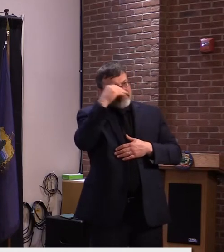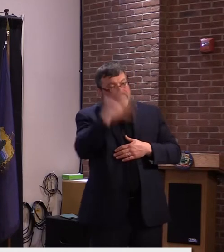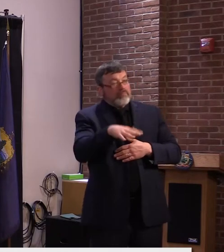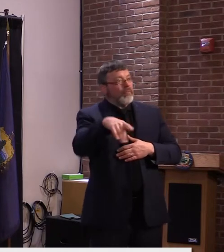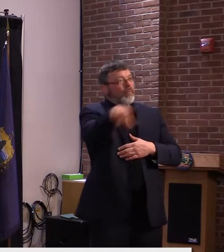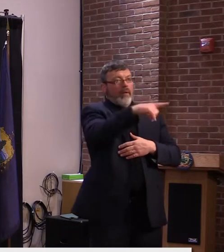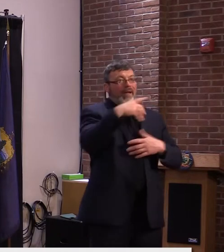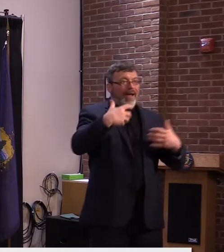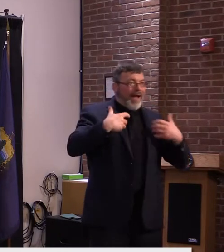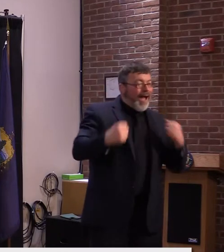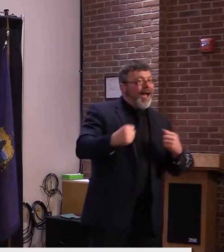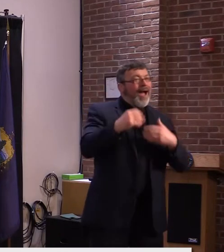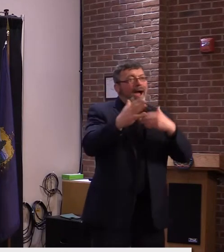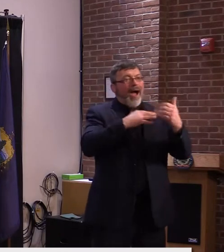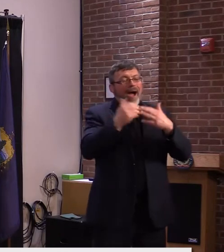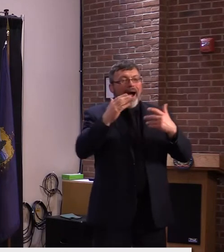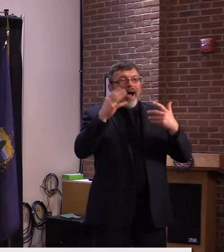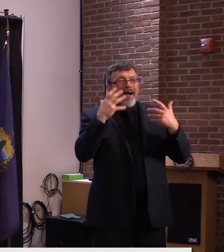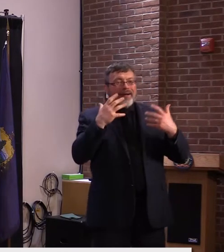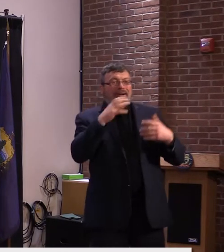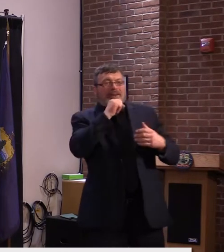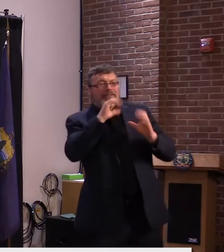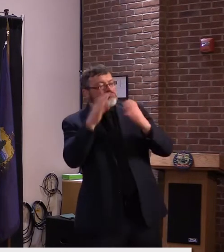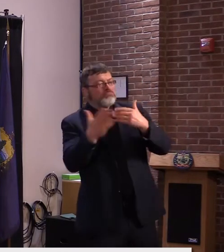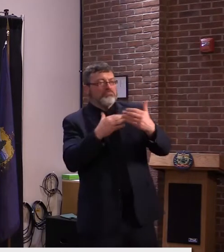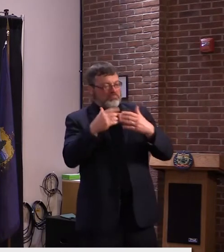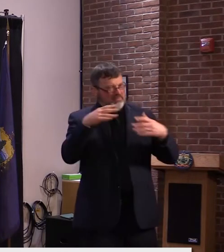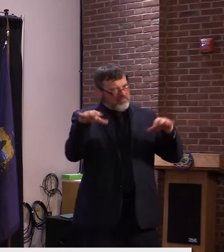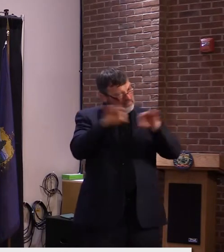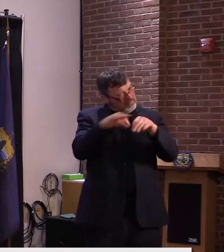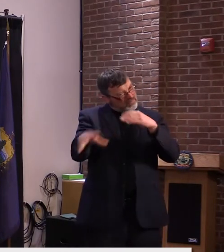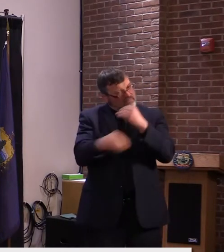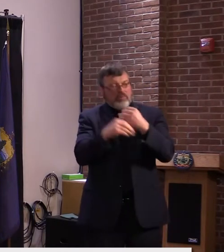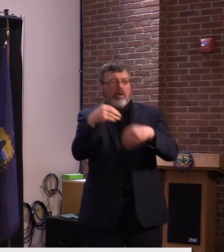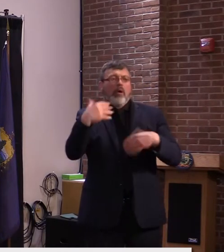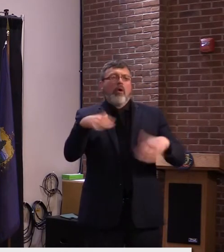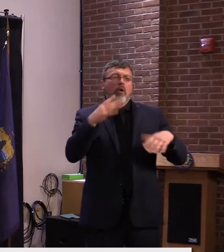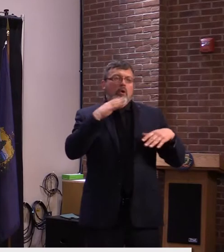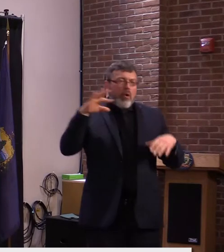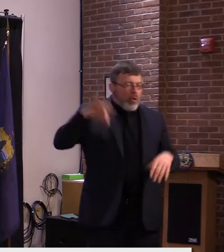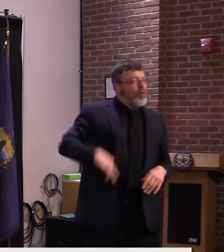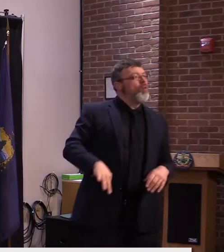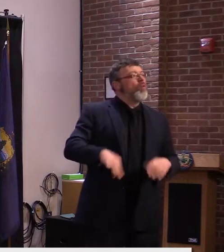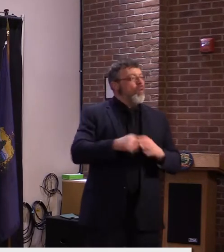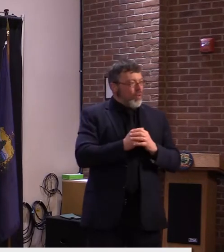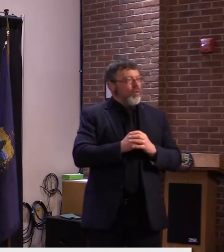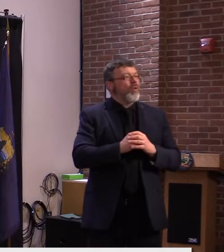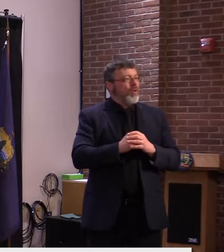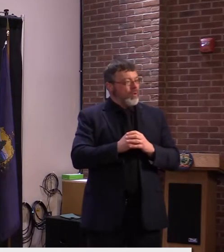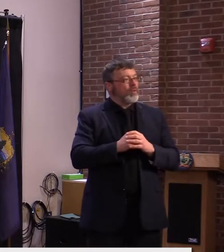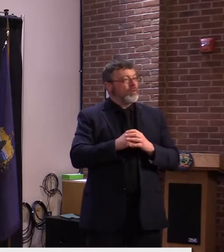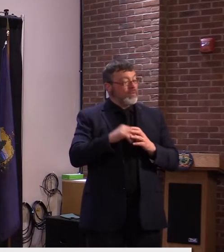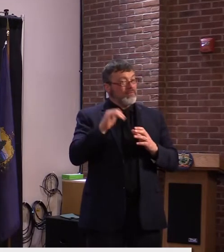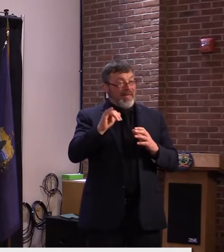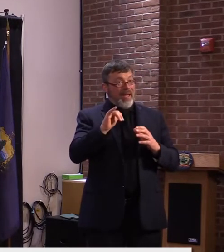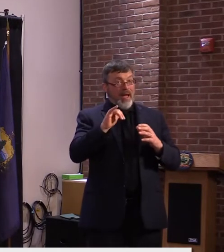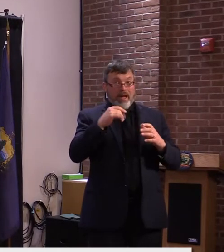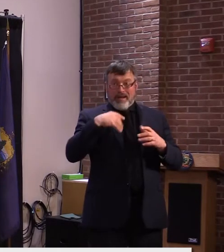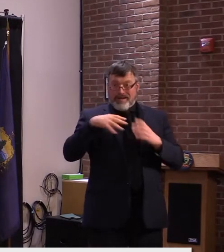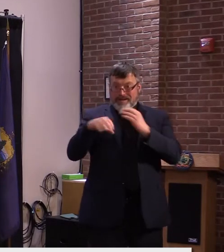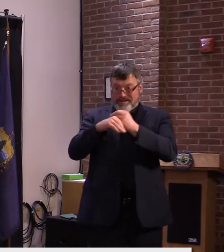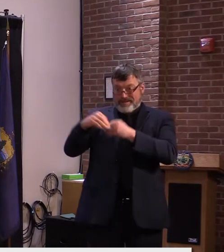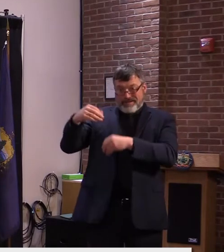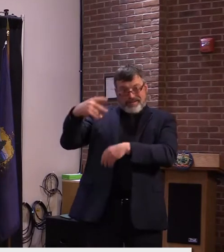of spreading it to people at higher risk of a serious outcome. Our high vaccination rates